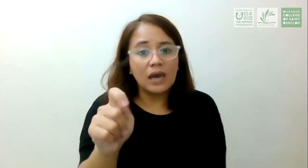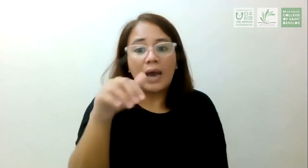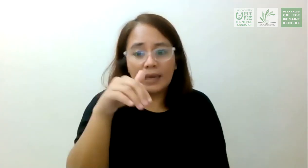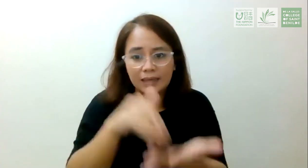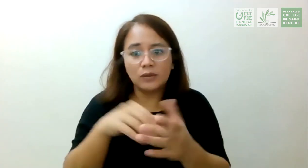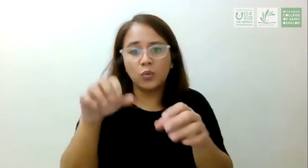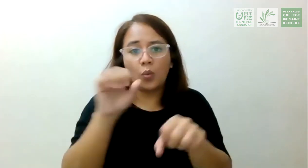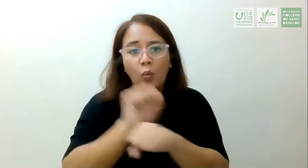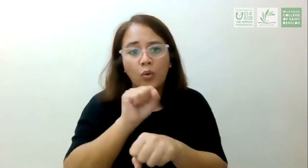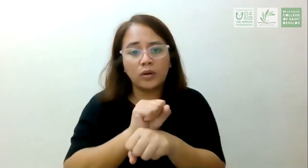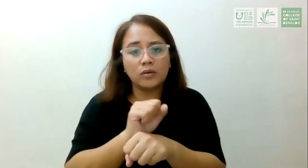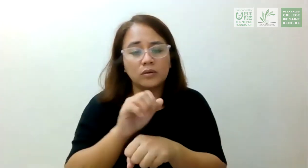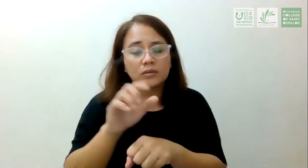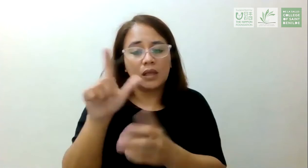6.